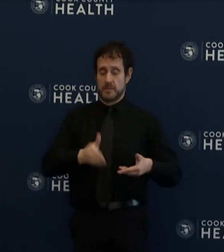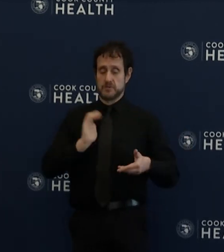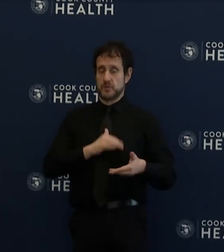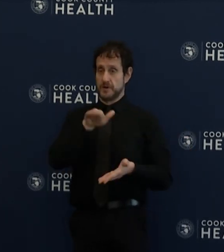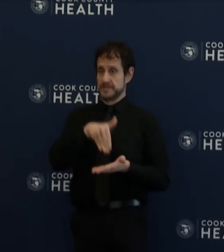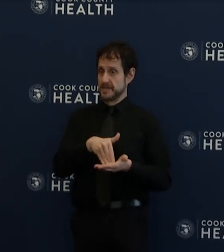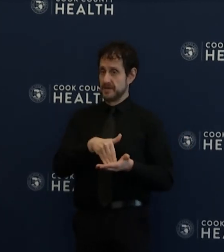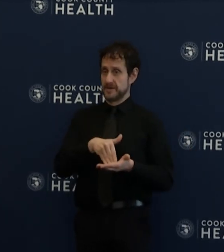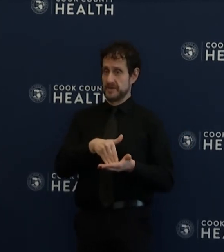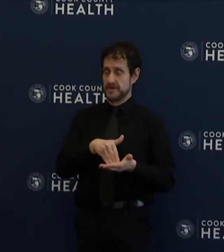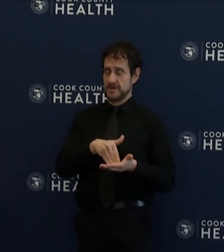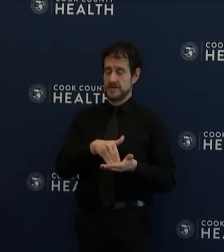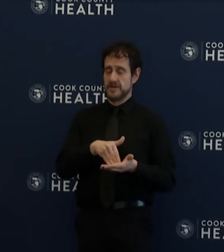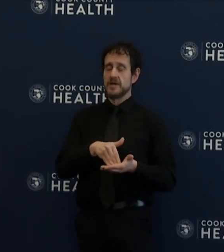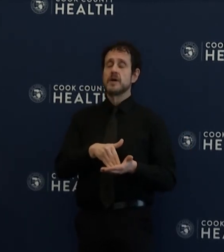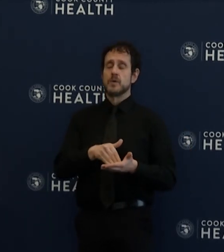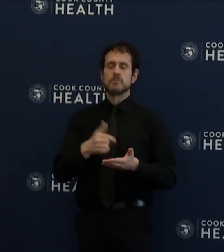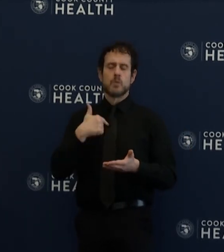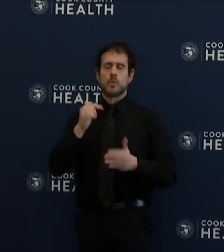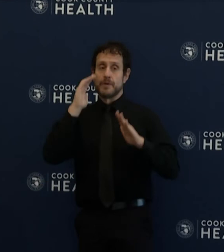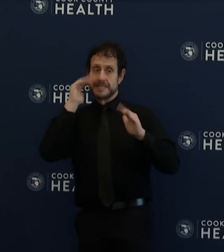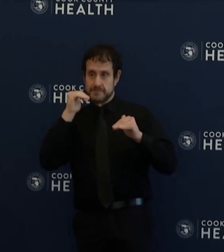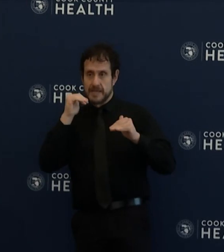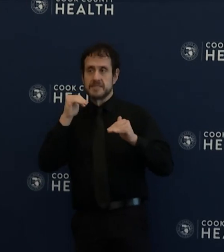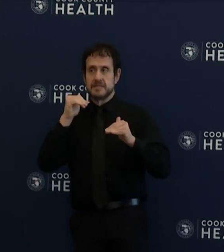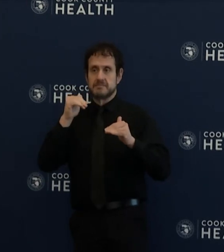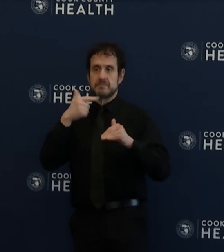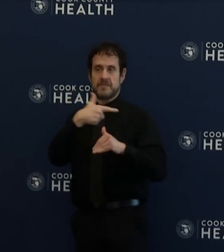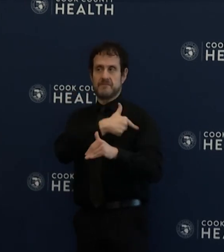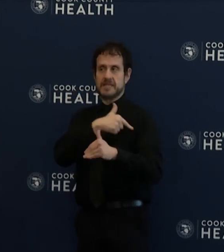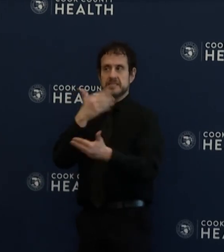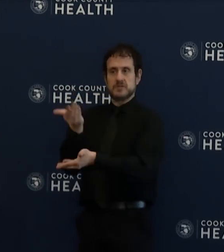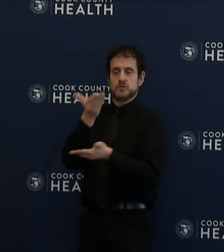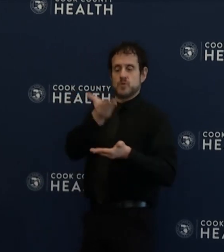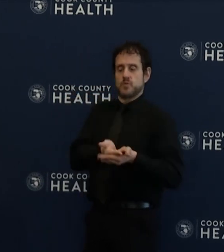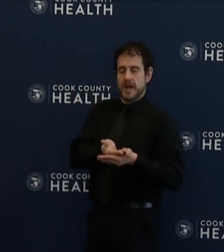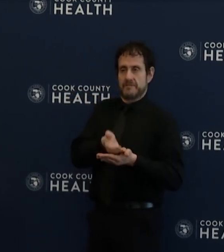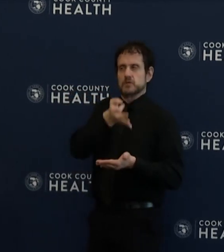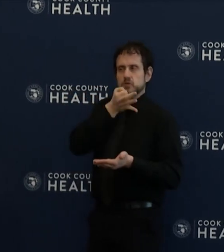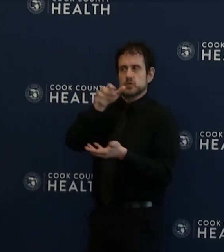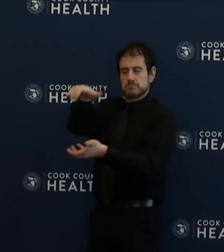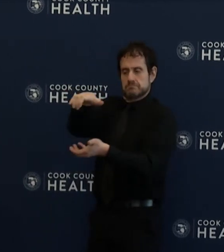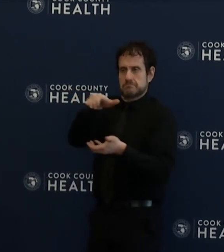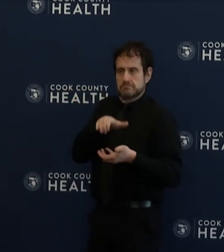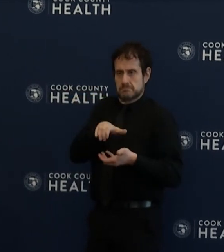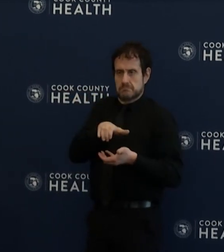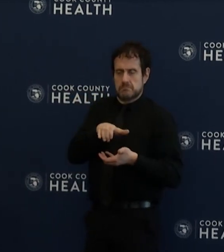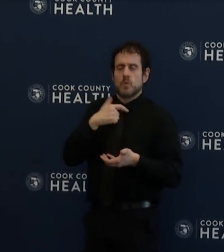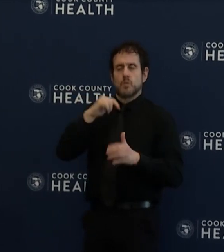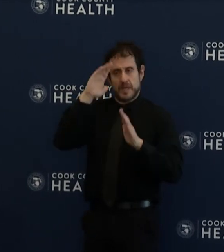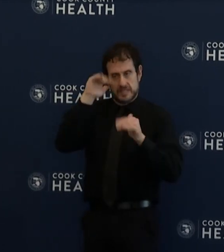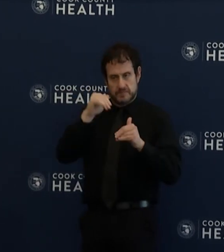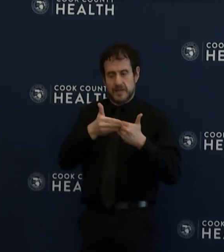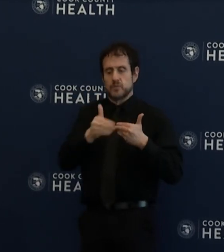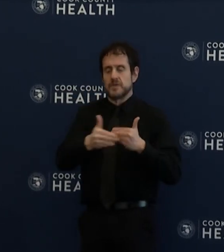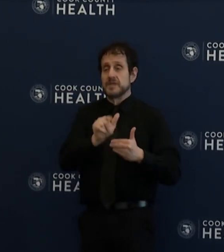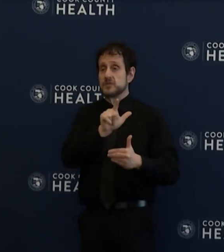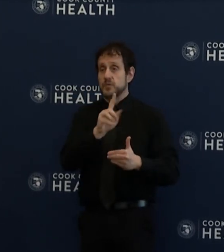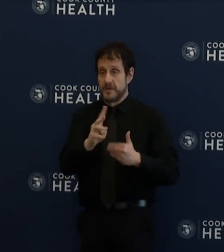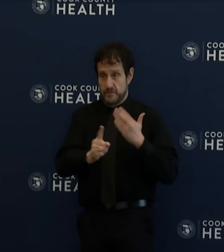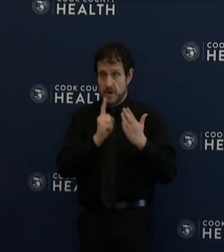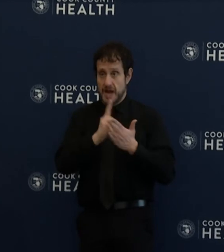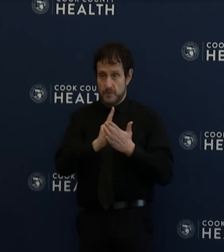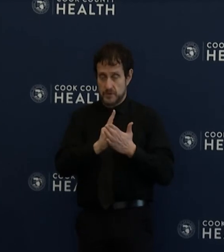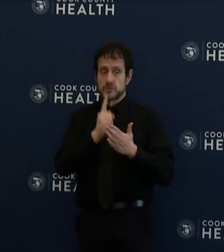on site right now, but we are expecting it shortly. And upon arrival, we've said that within 24 hours is when we expect to start giving the